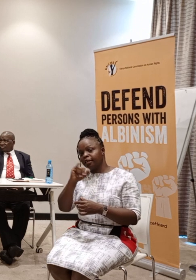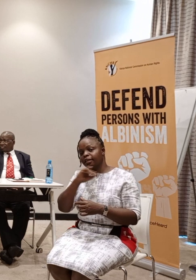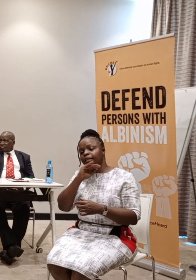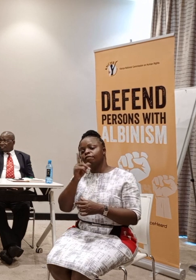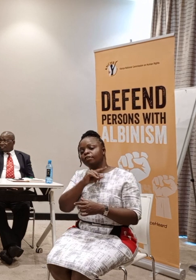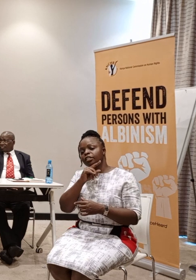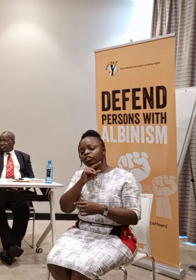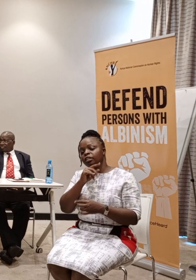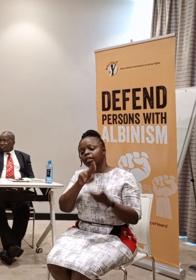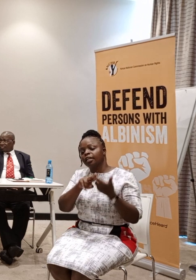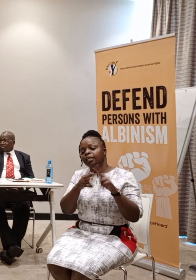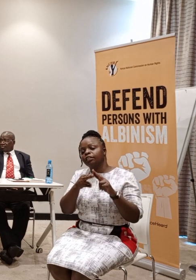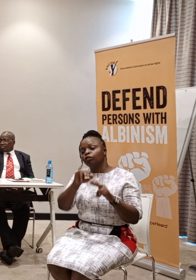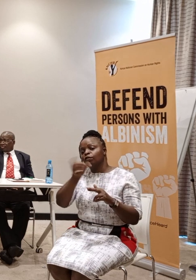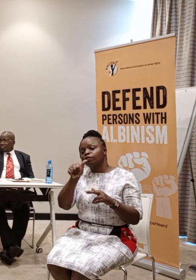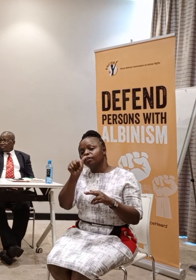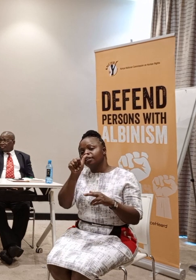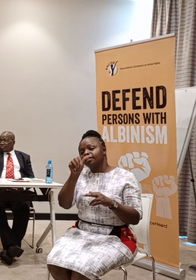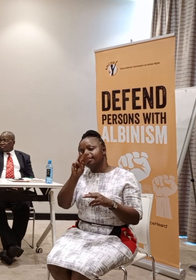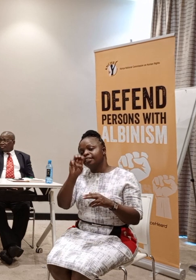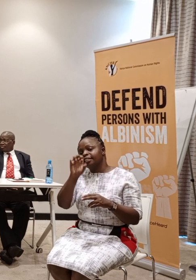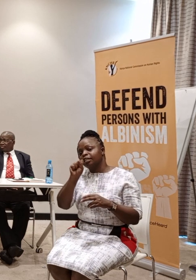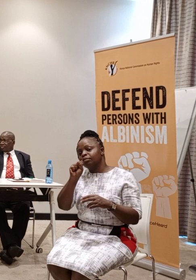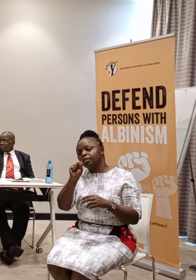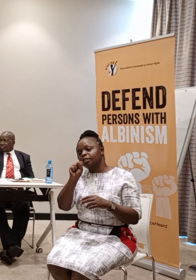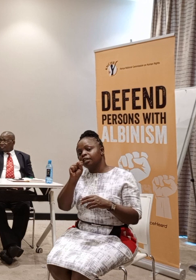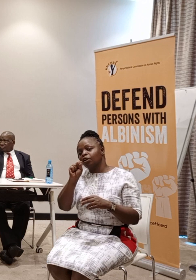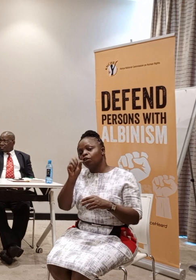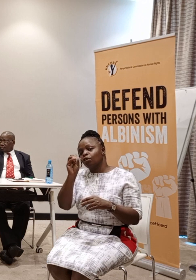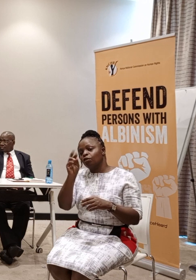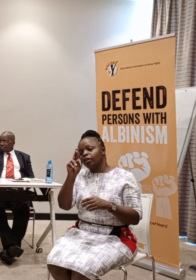is a relative of James Orengo. He said, "Where